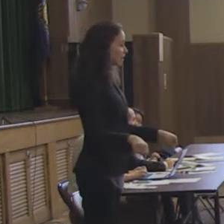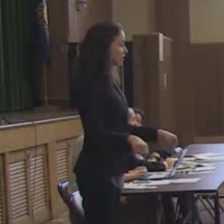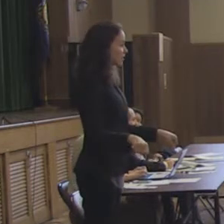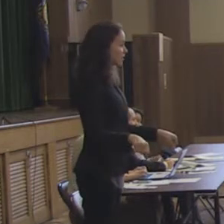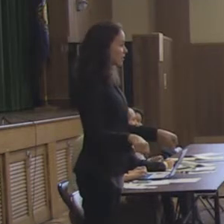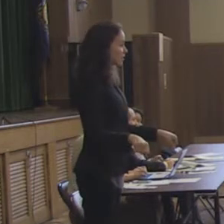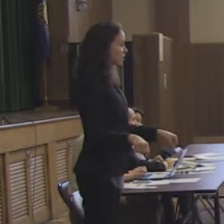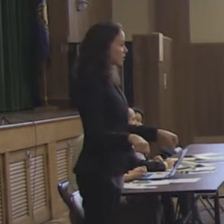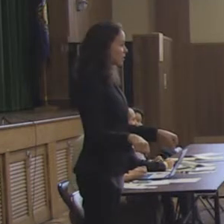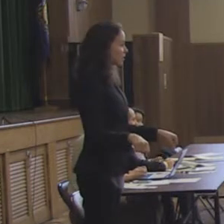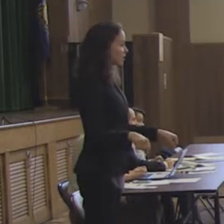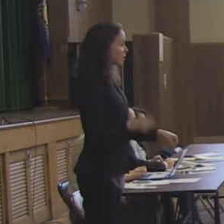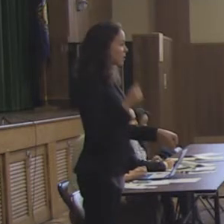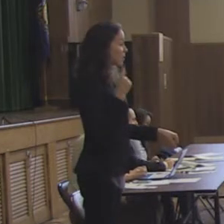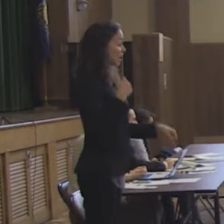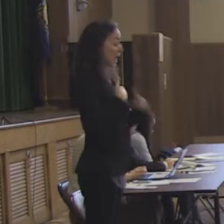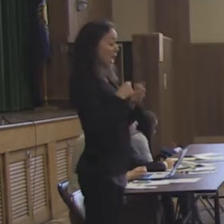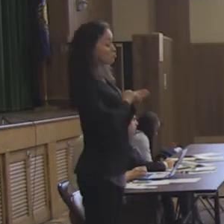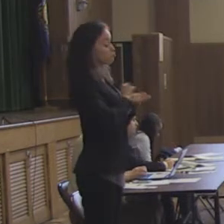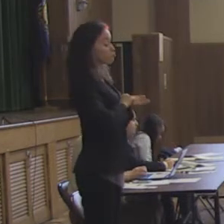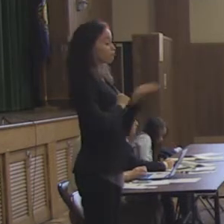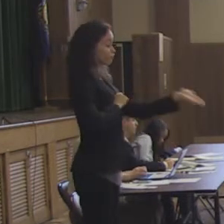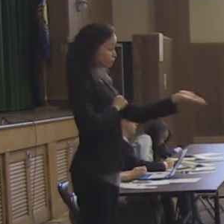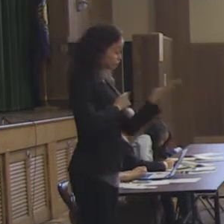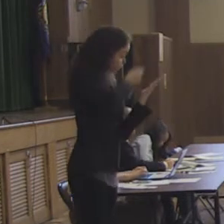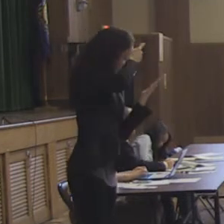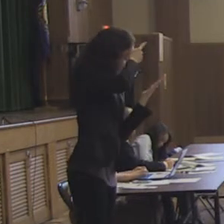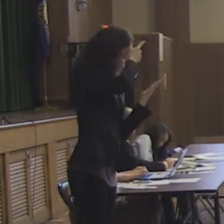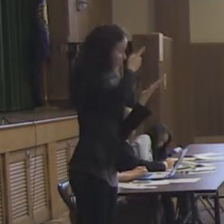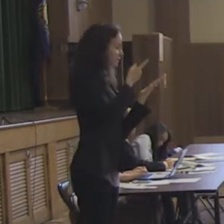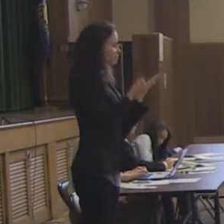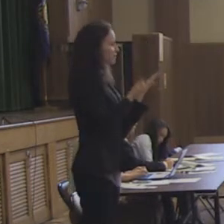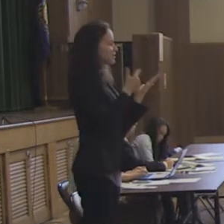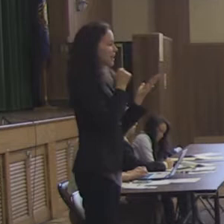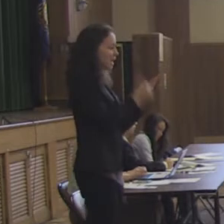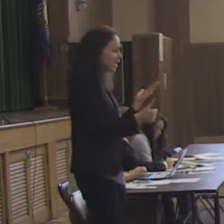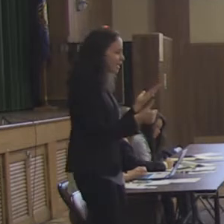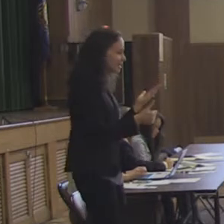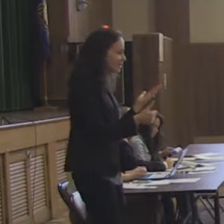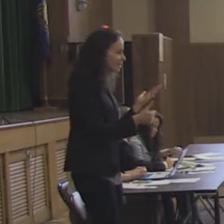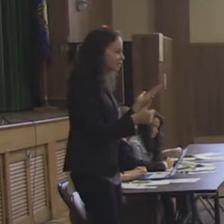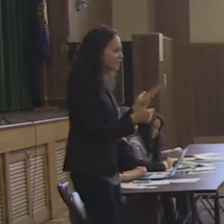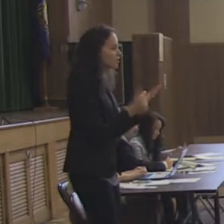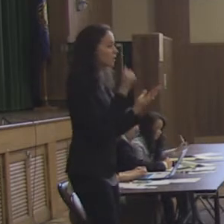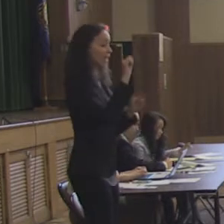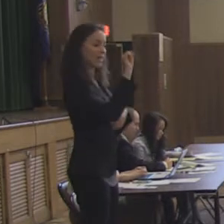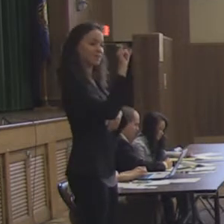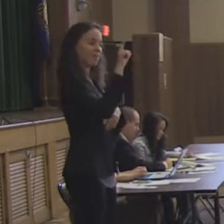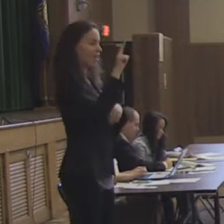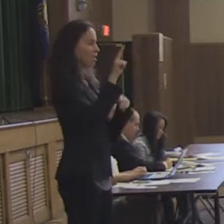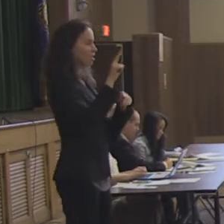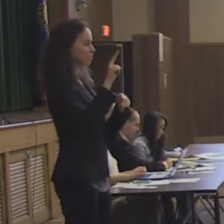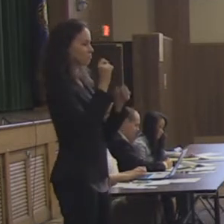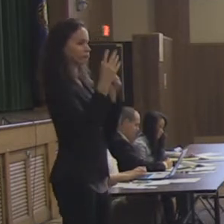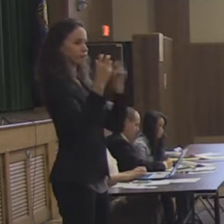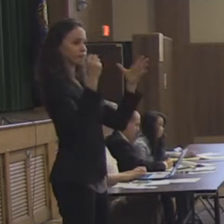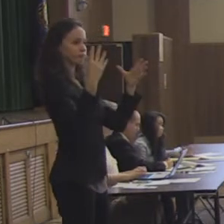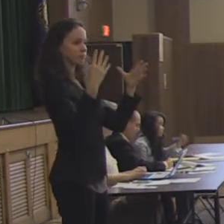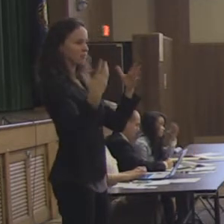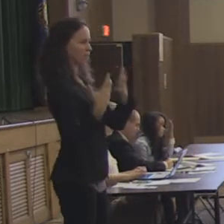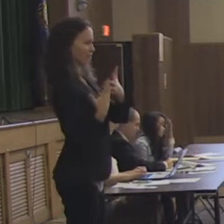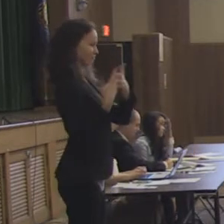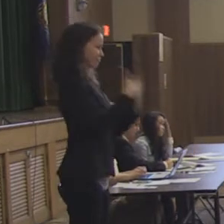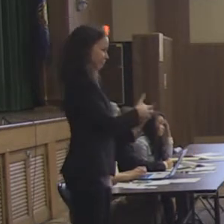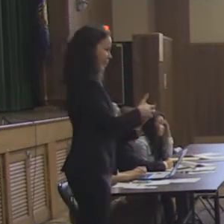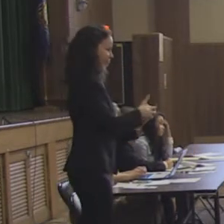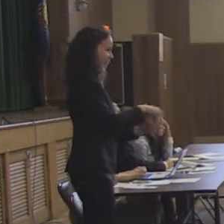can understand what you write. But ASL is not written in an English structure. Right. So what the person might